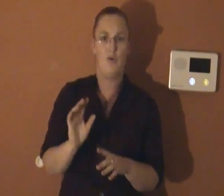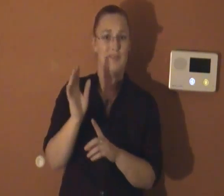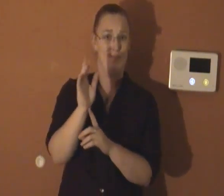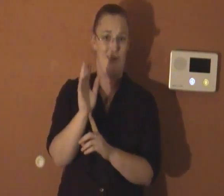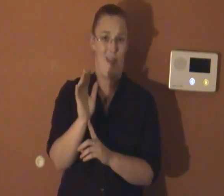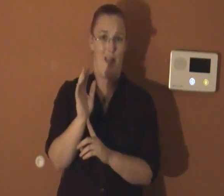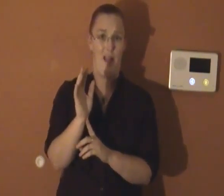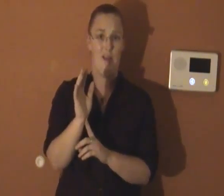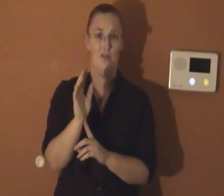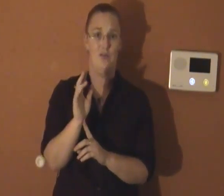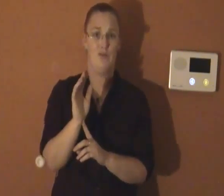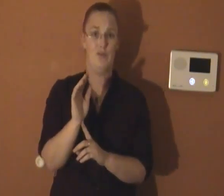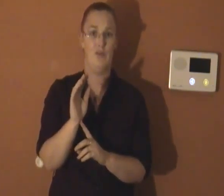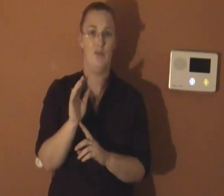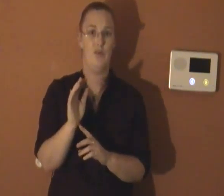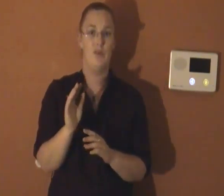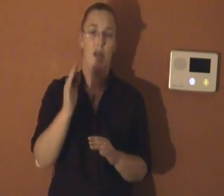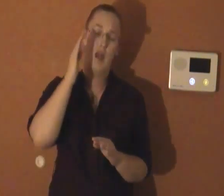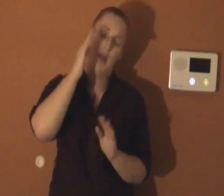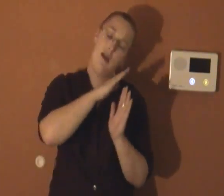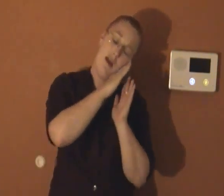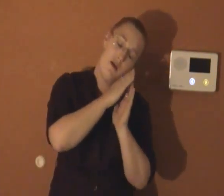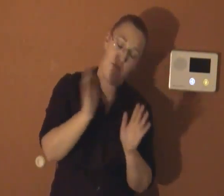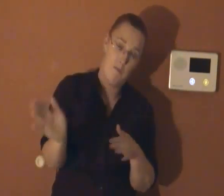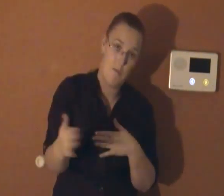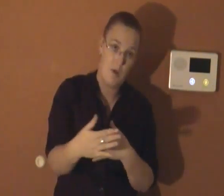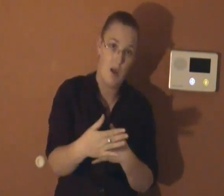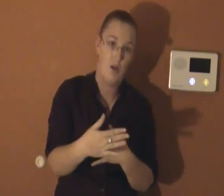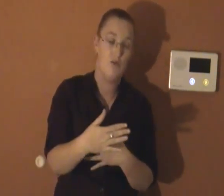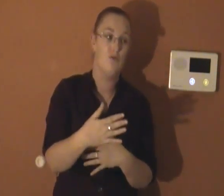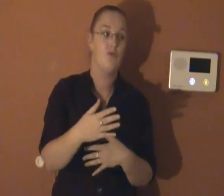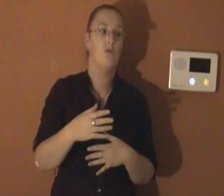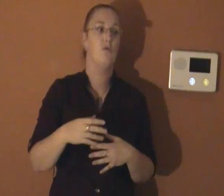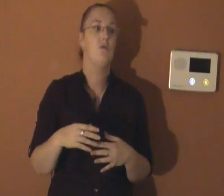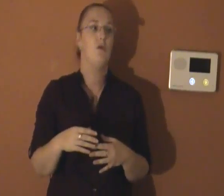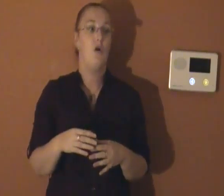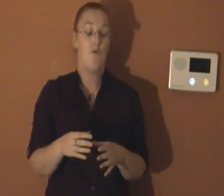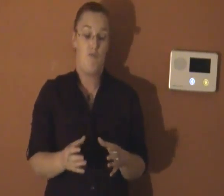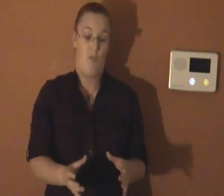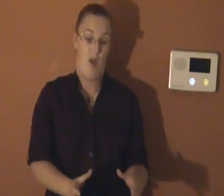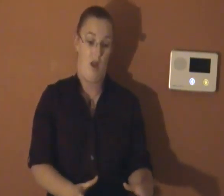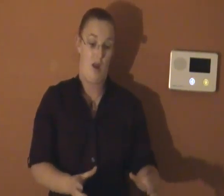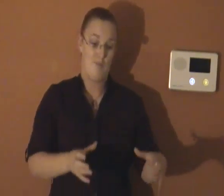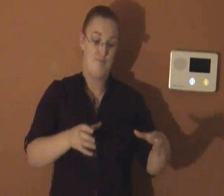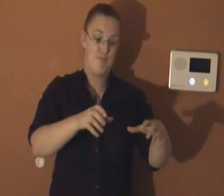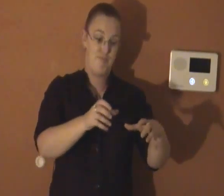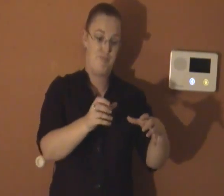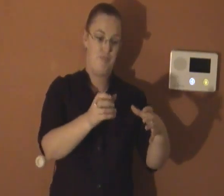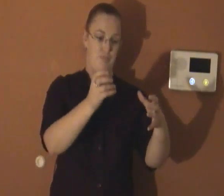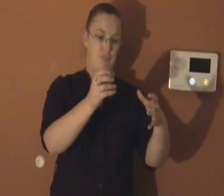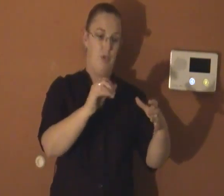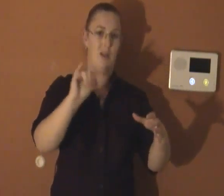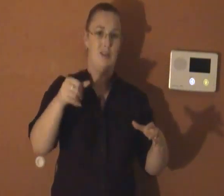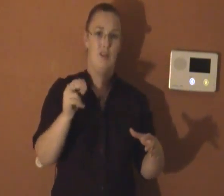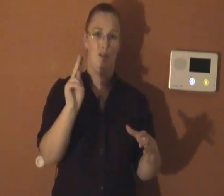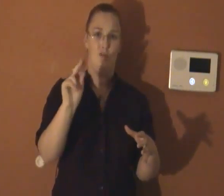In the bedroom, we had beautiful pottery, jug and water, a water jug to wash with instead of